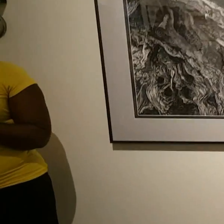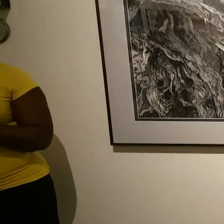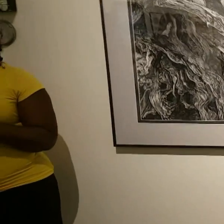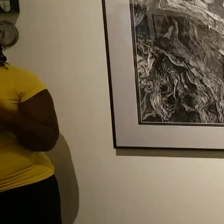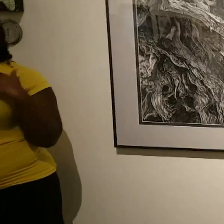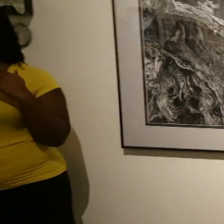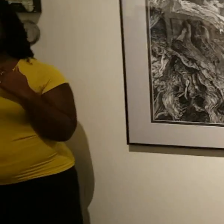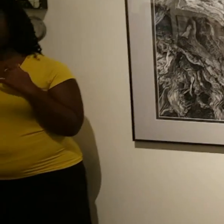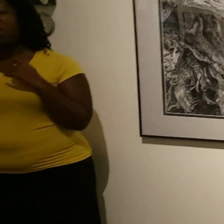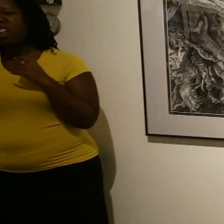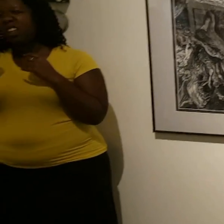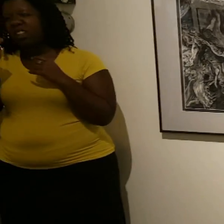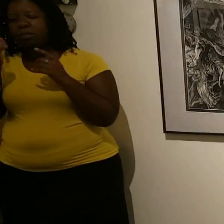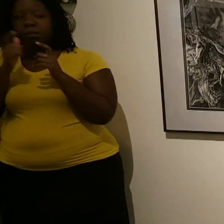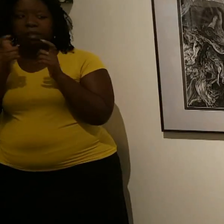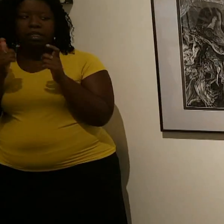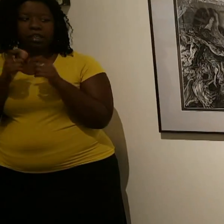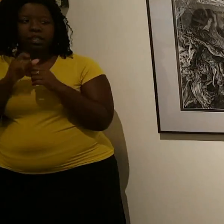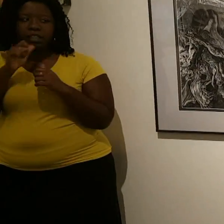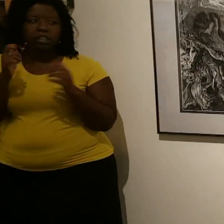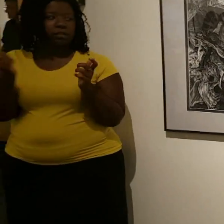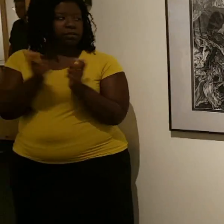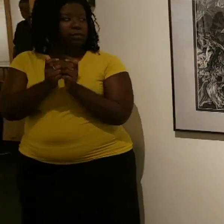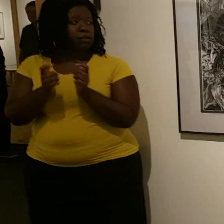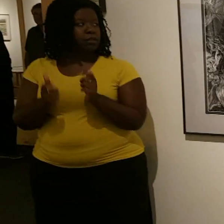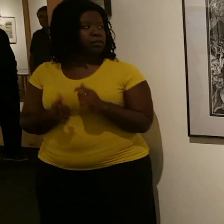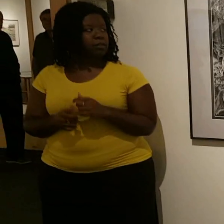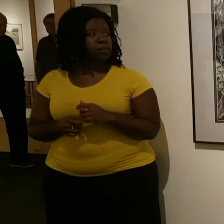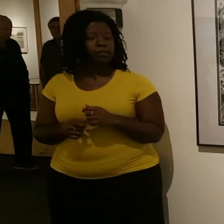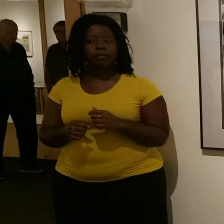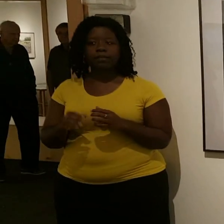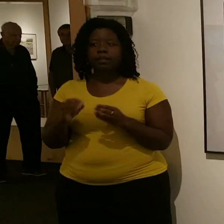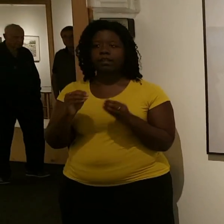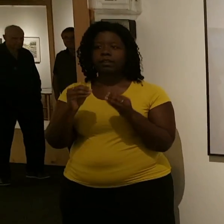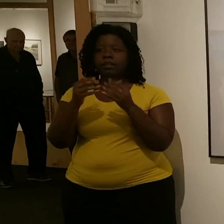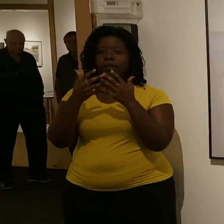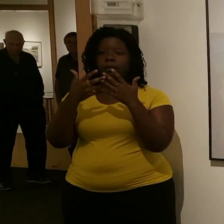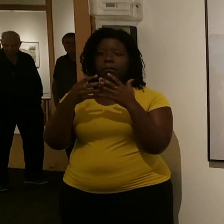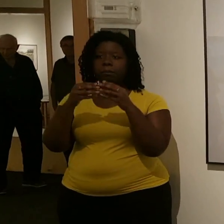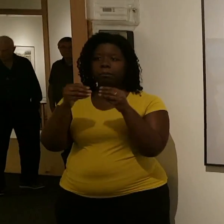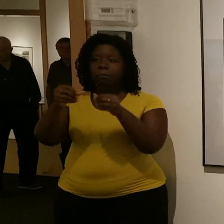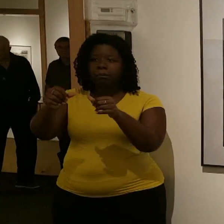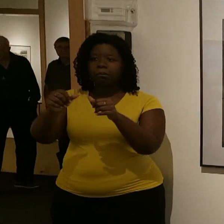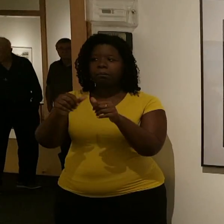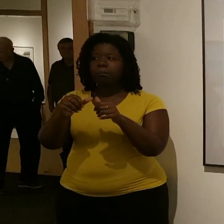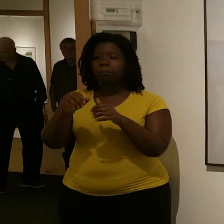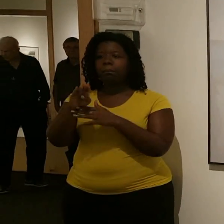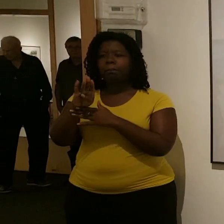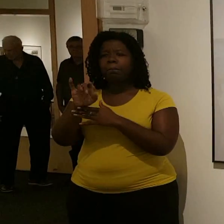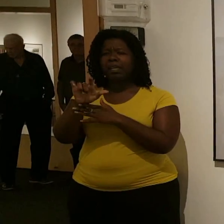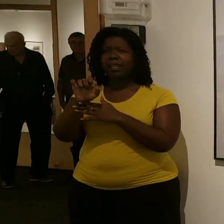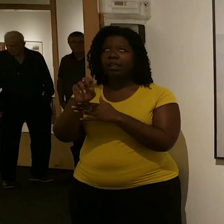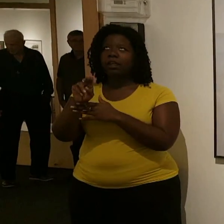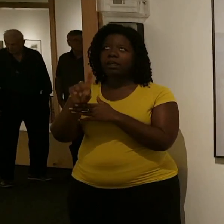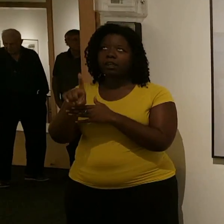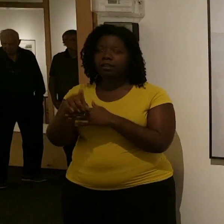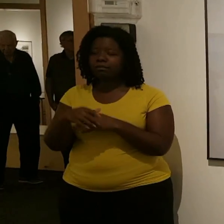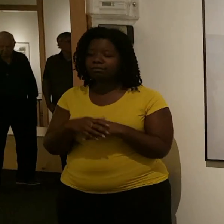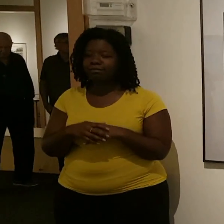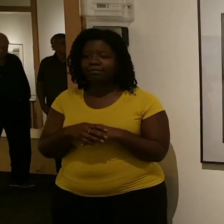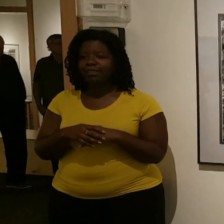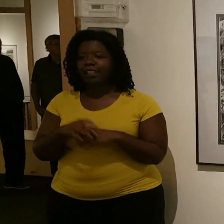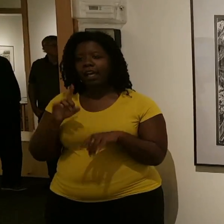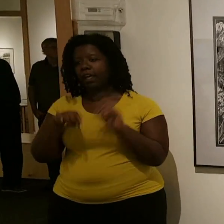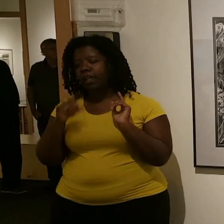Sometimes, and I have one a little bit bigger, but it wouldn't fit back. This sometimes I can blend with Is